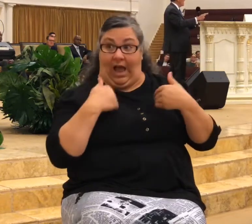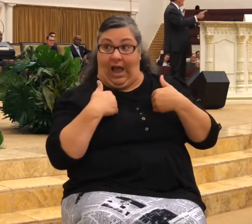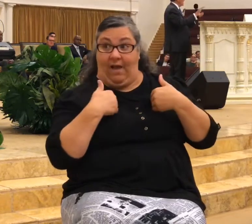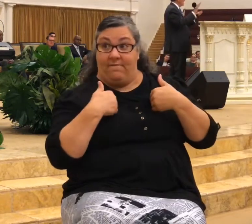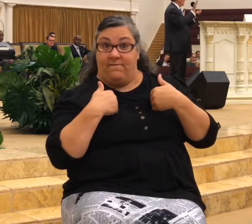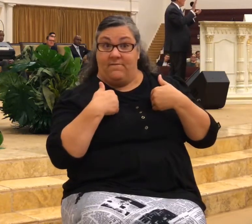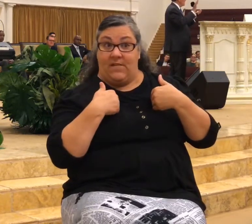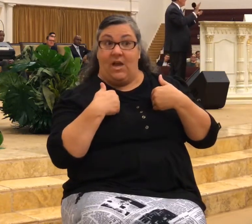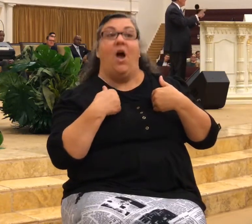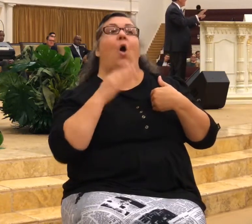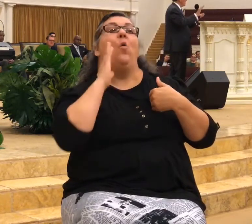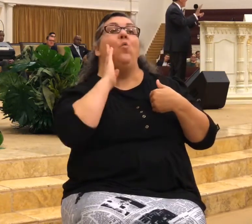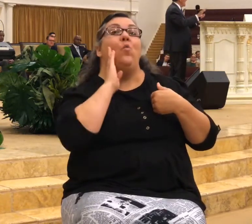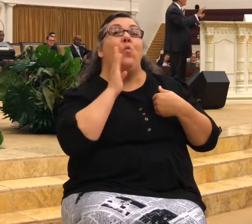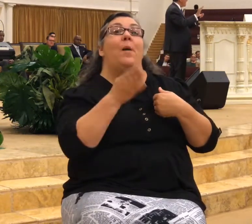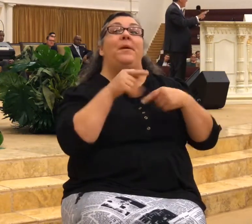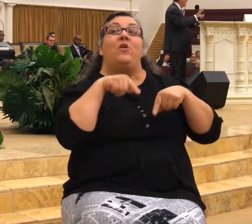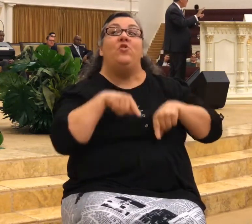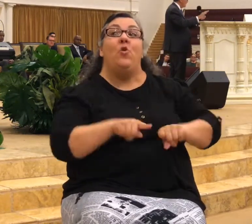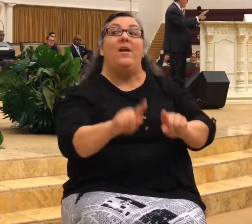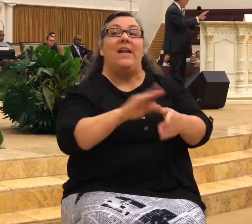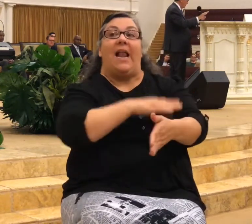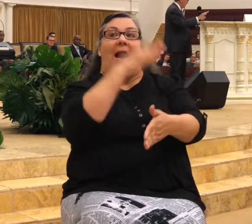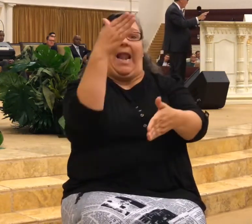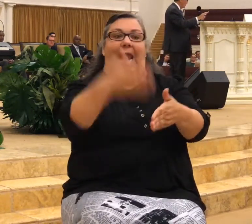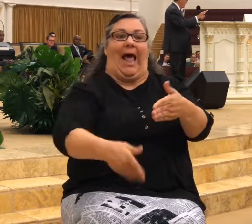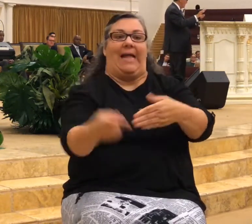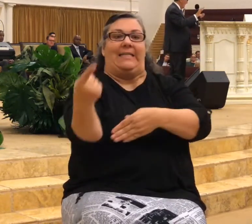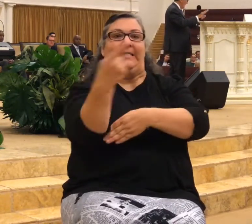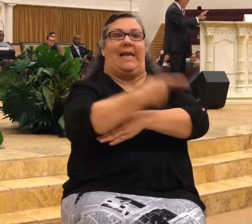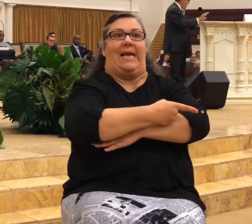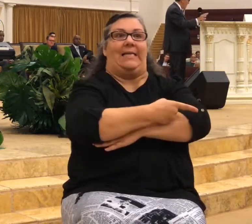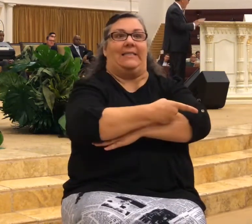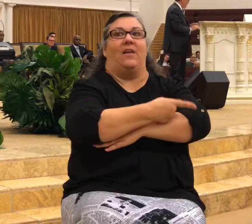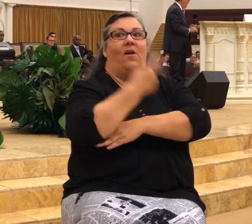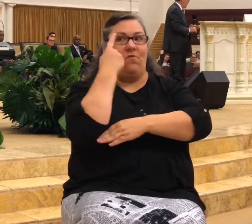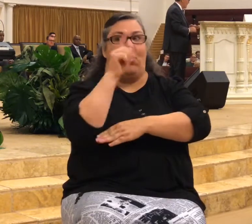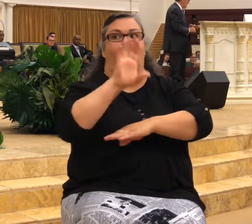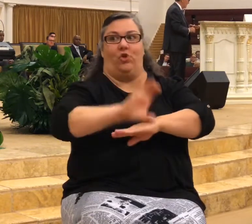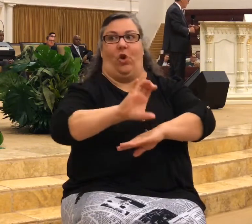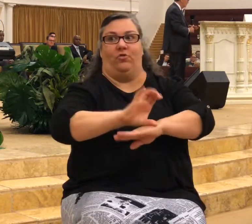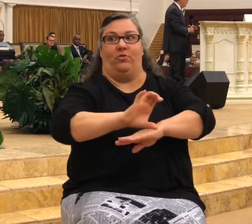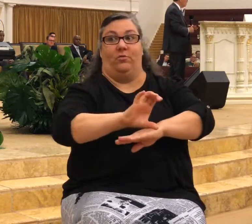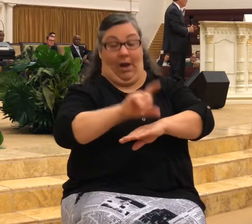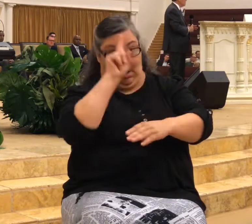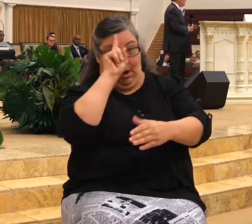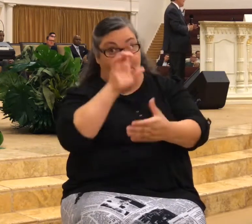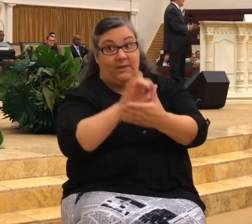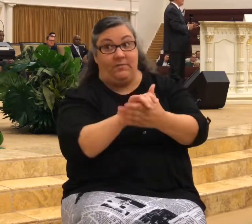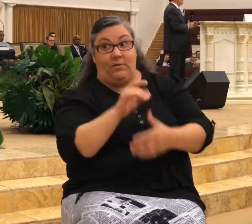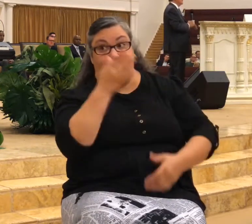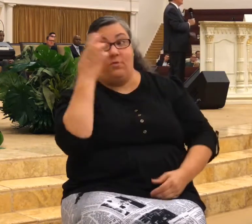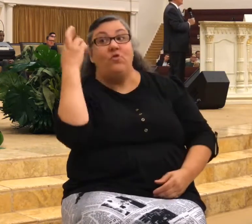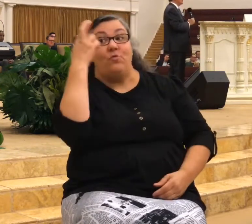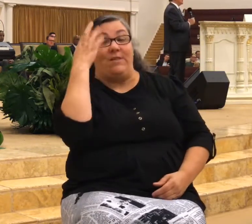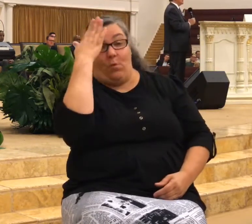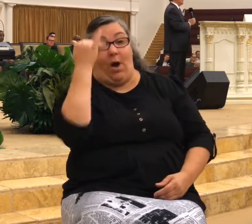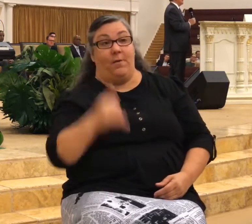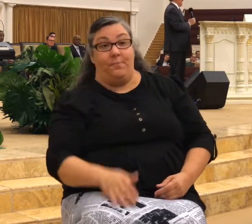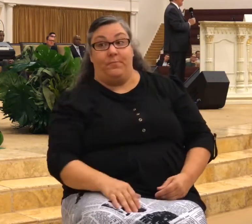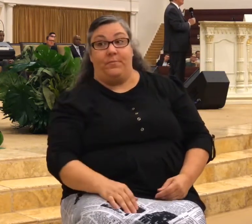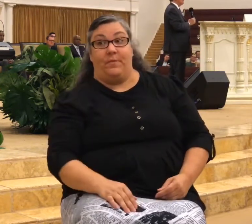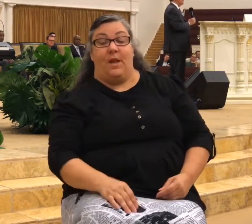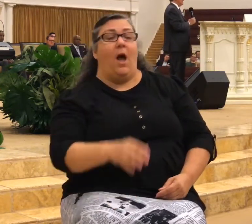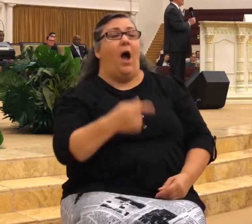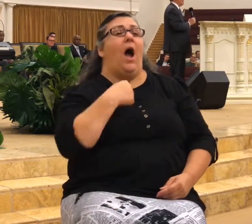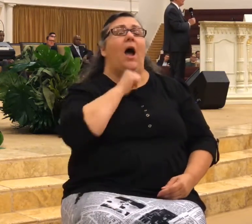evangelism is going to be in the last days of the church. I believe that for a reason. I don't believe the church is